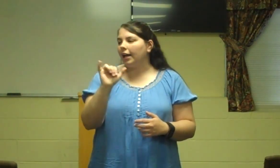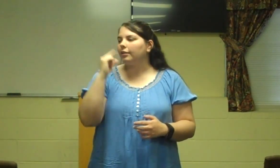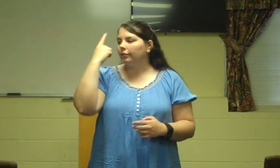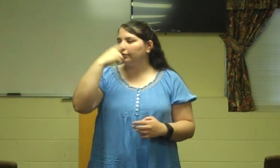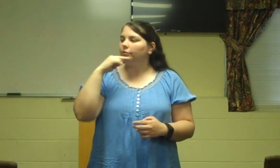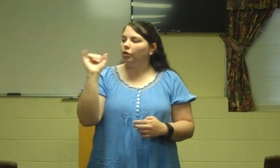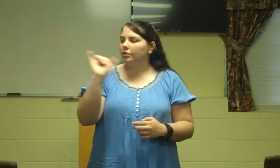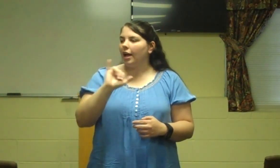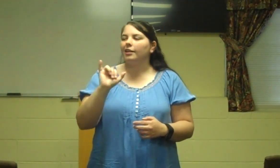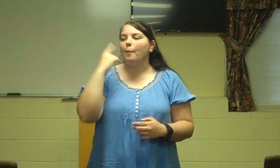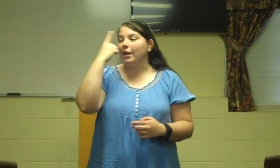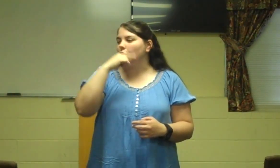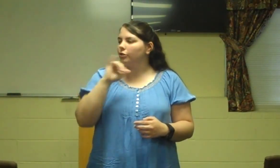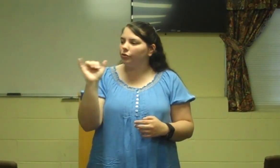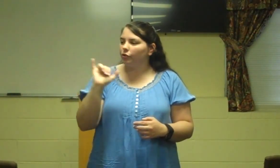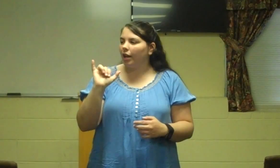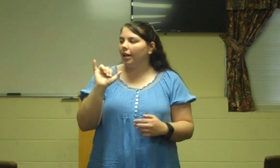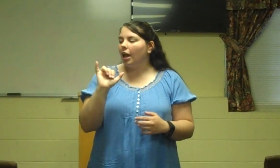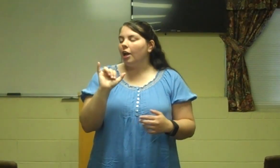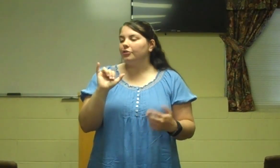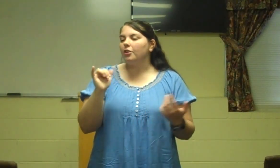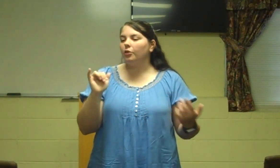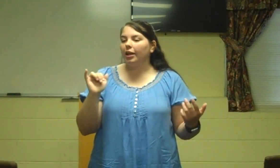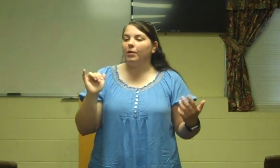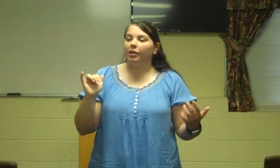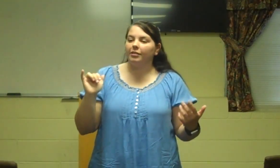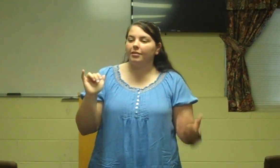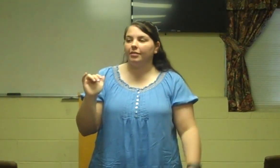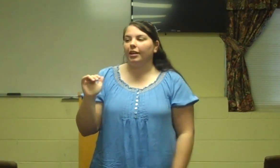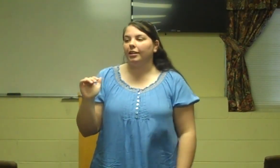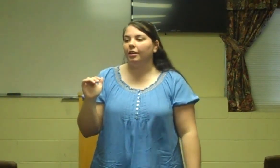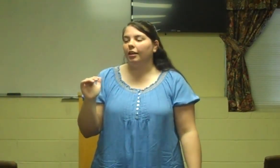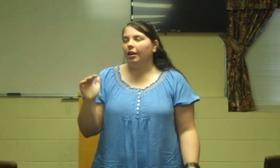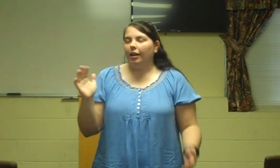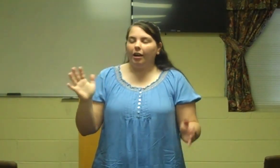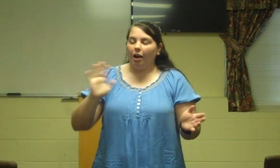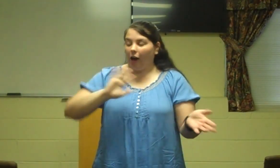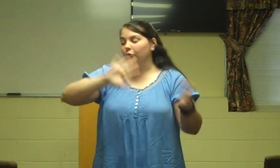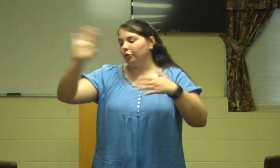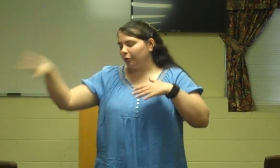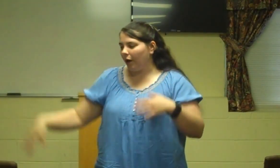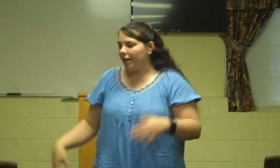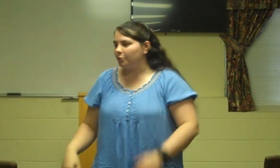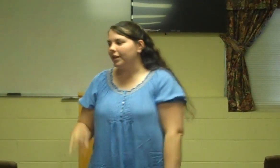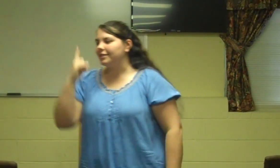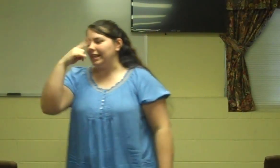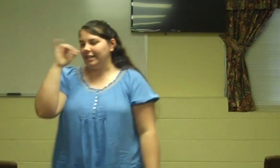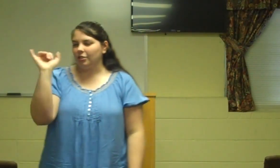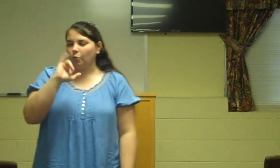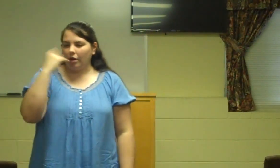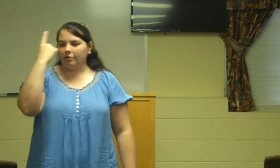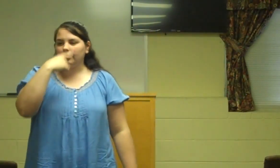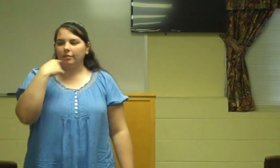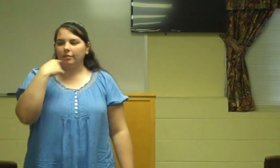like, appears, looks like. There's also like appearance as in like other ways, but that's the easiest one to